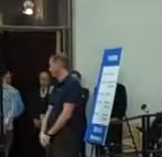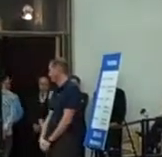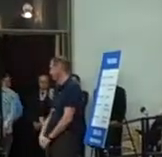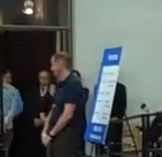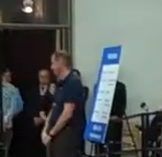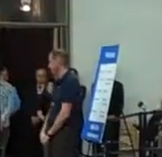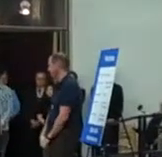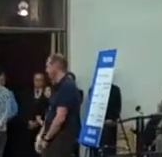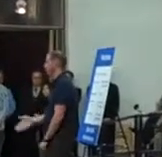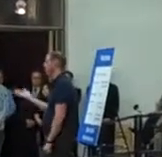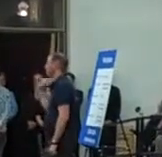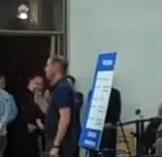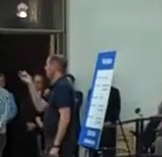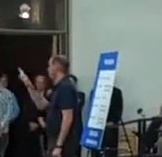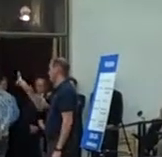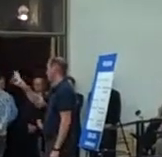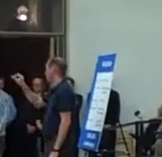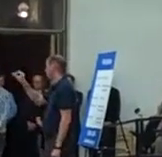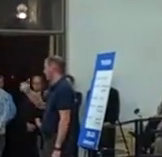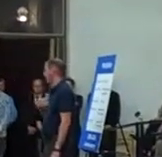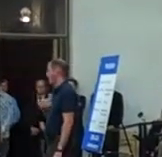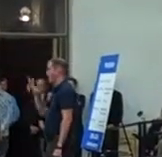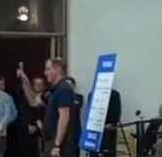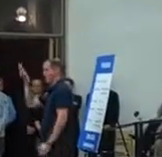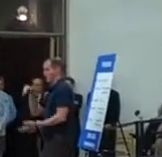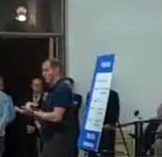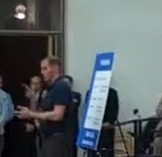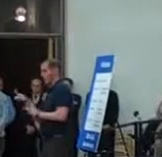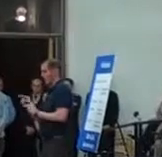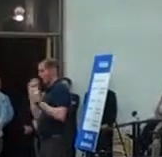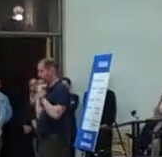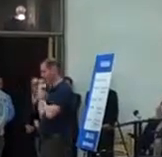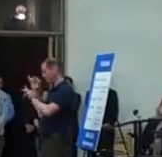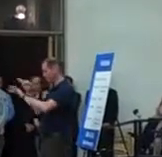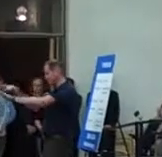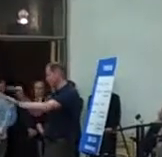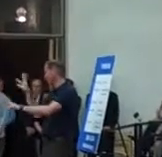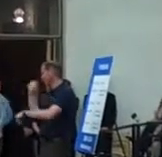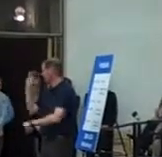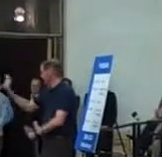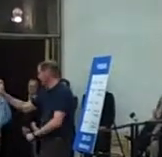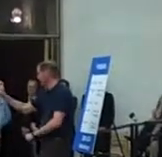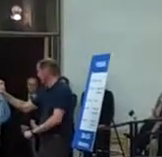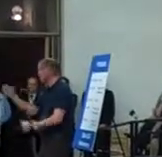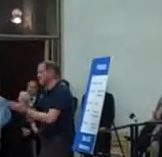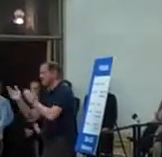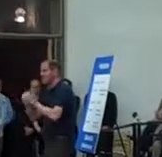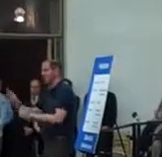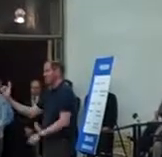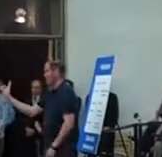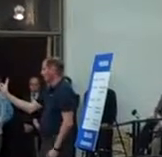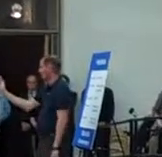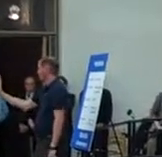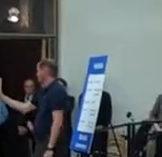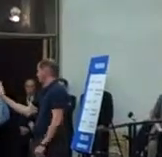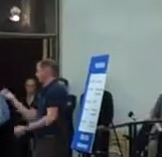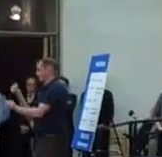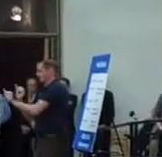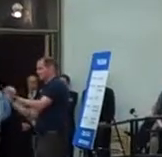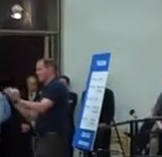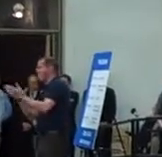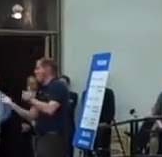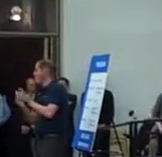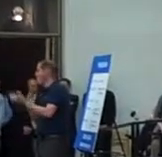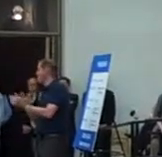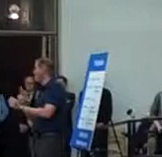out in Washington, D.C., Democrats, Republicans, independents, regardless of party lines, and we got the Americans